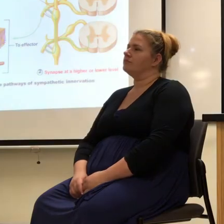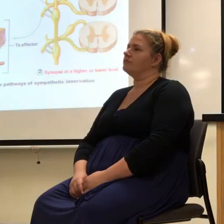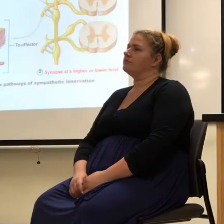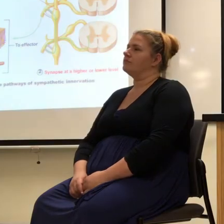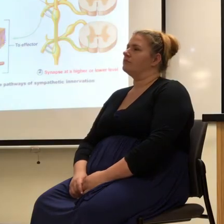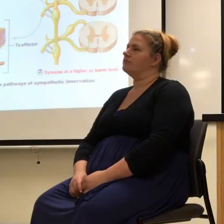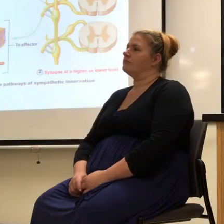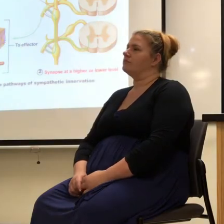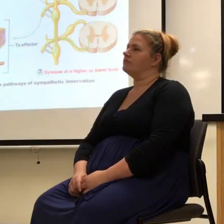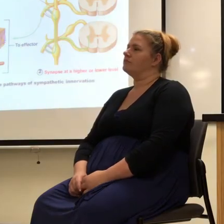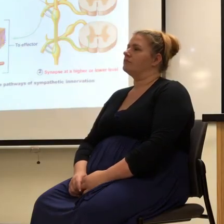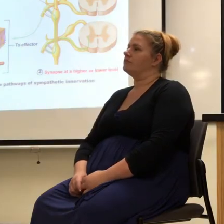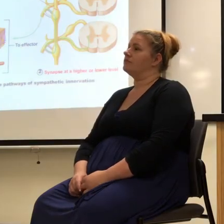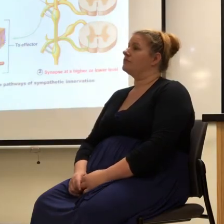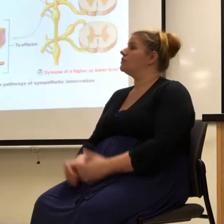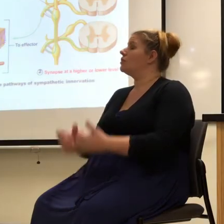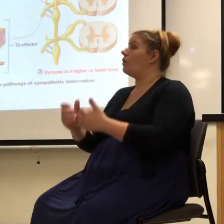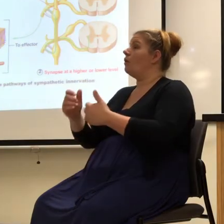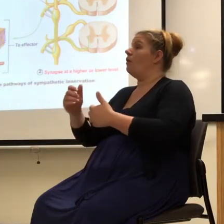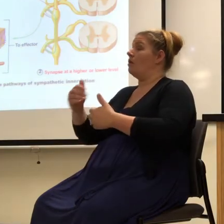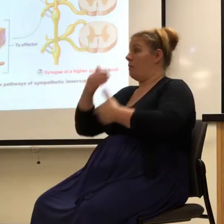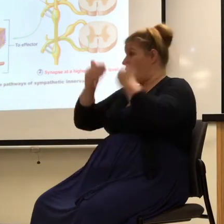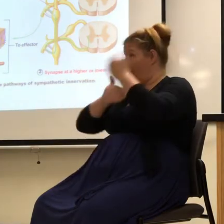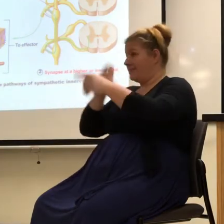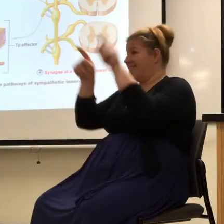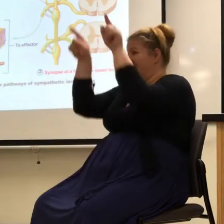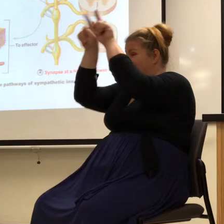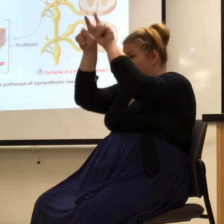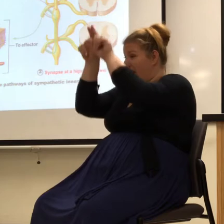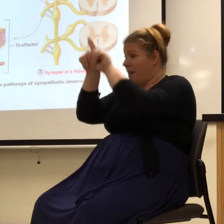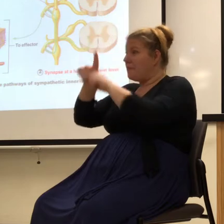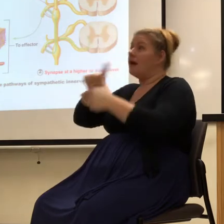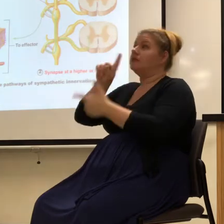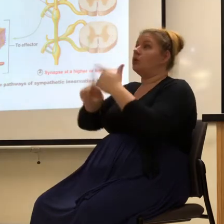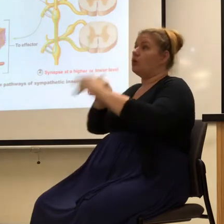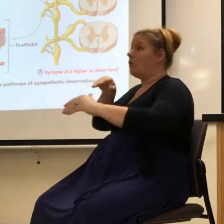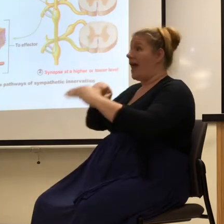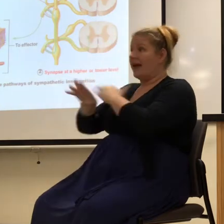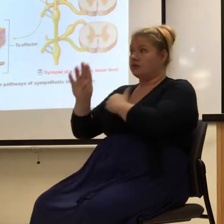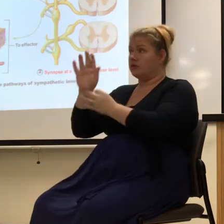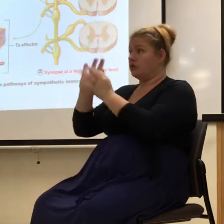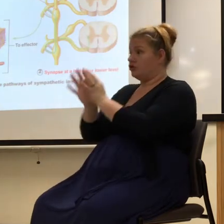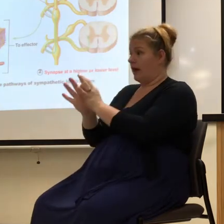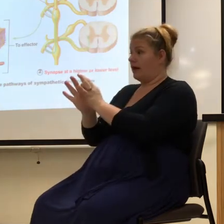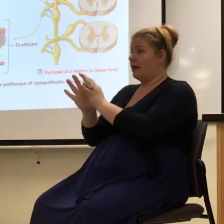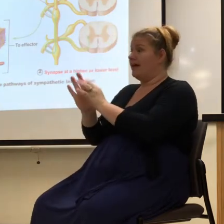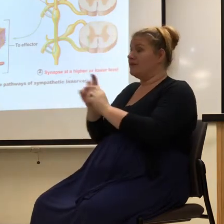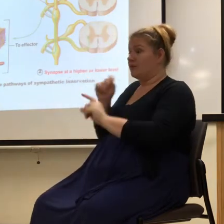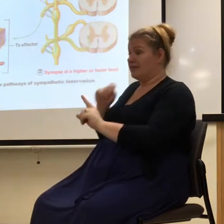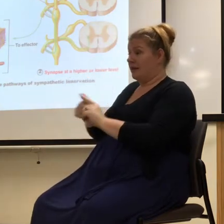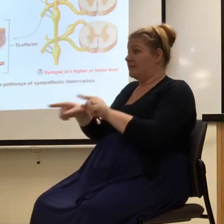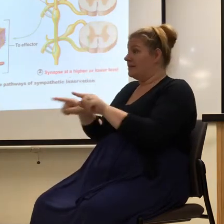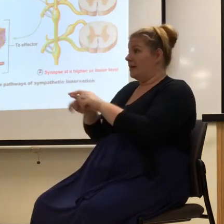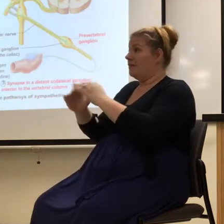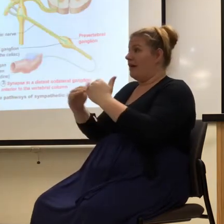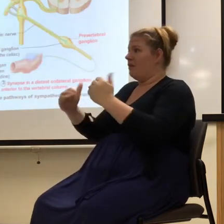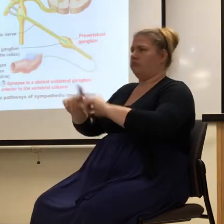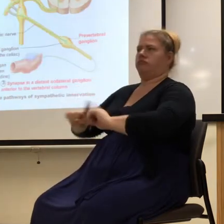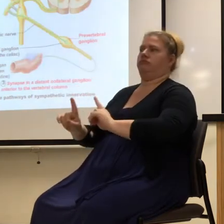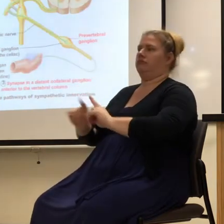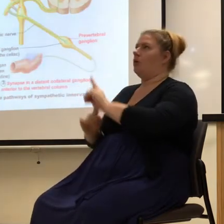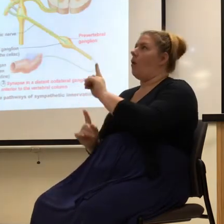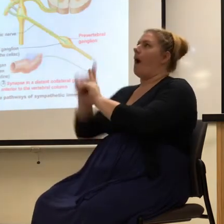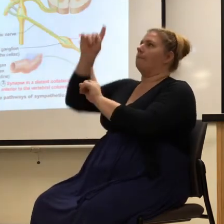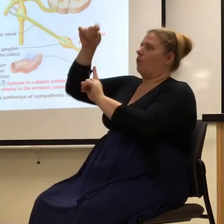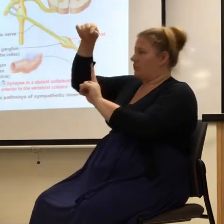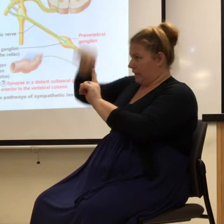So everything was the same until you entered the chain and you just went up the chain instead of synapsing at the same level. The third